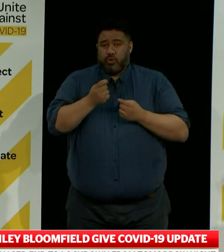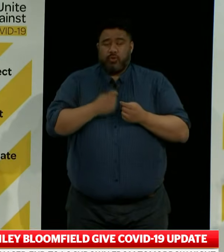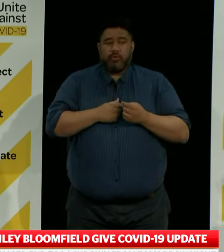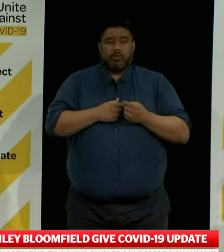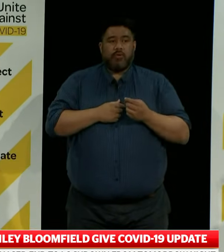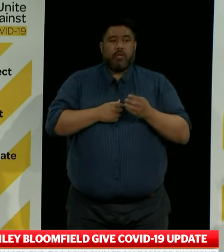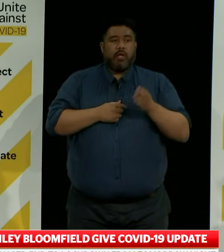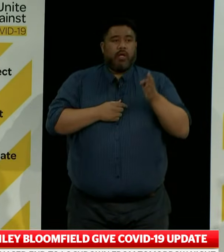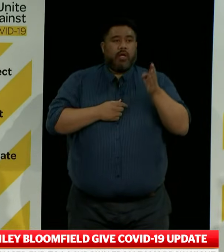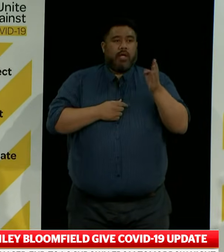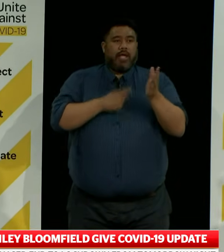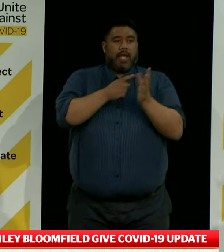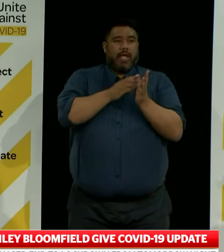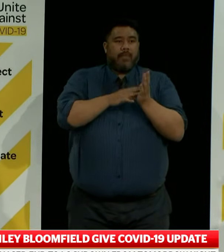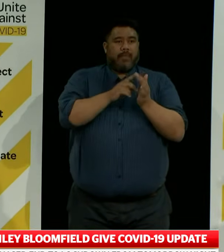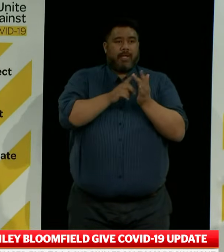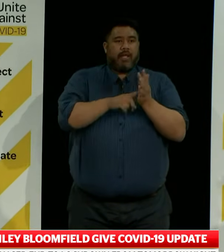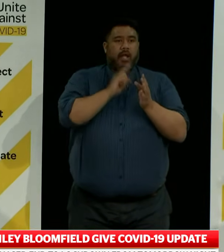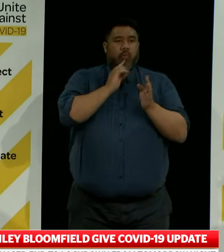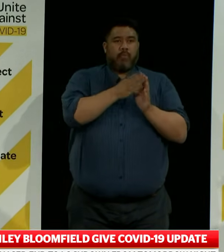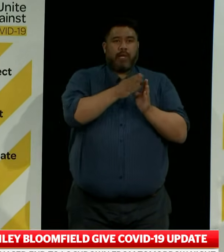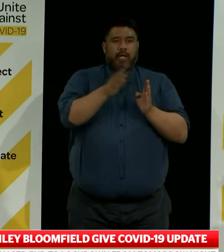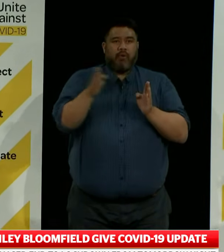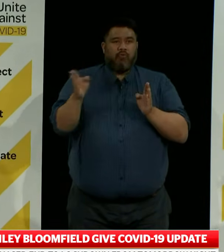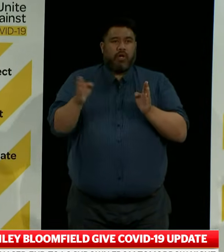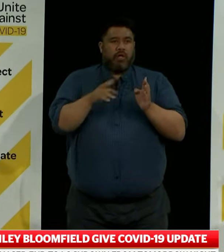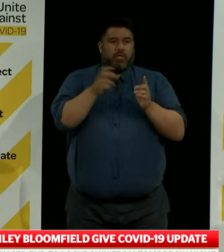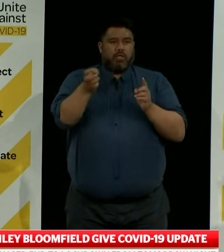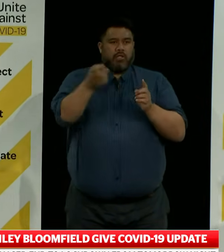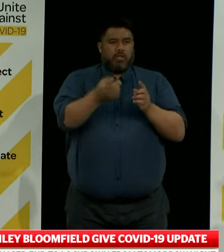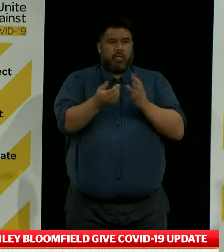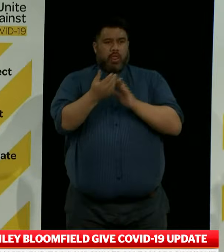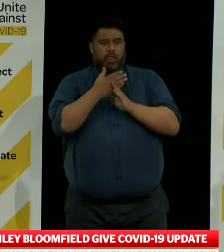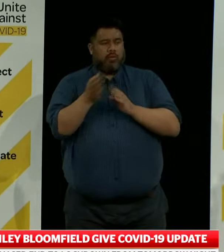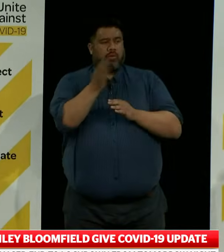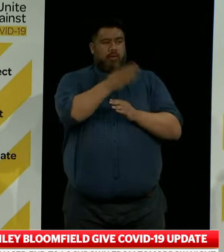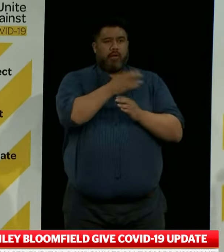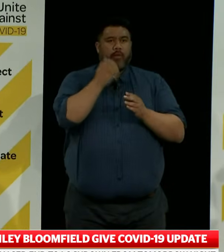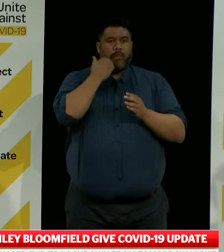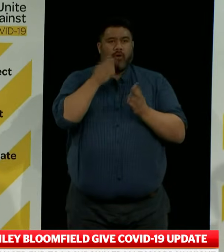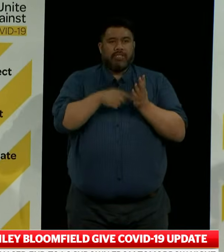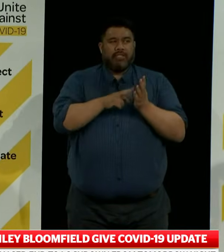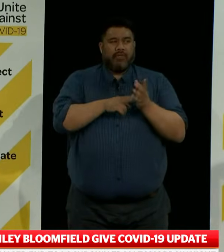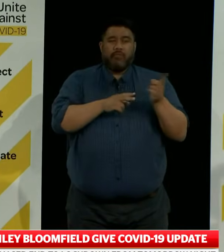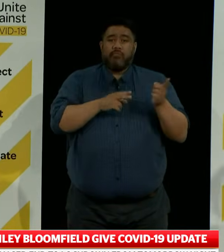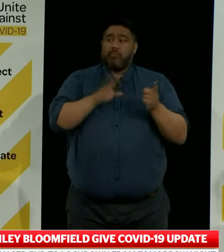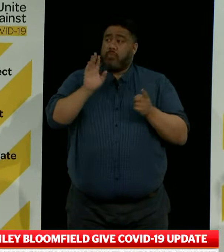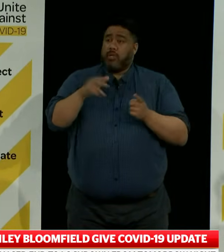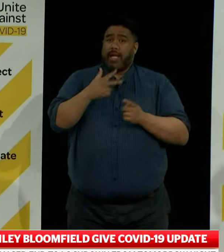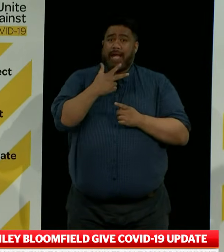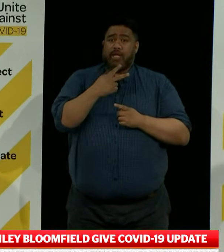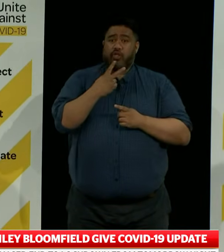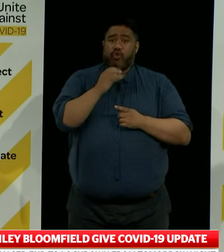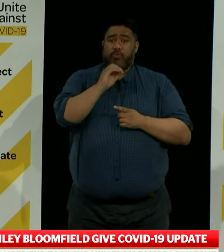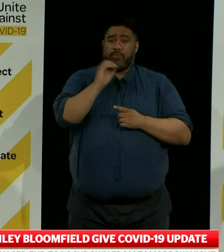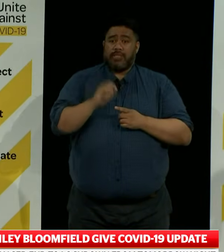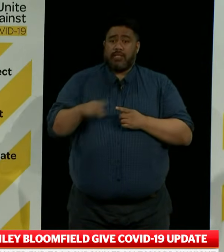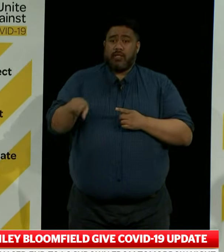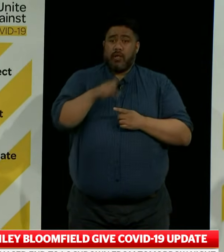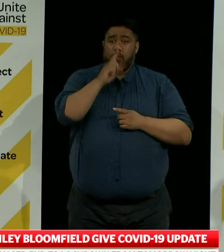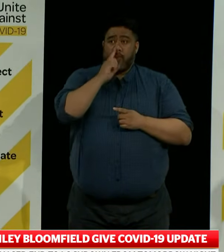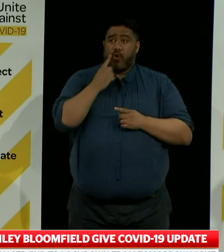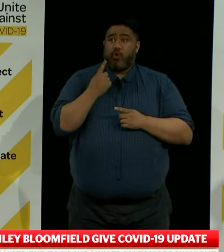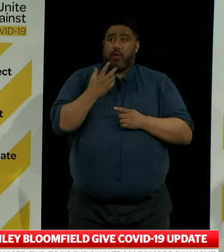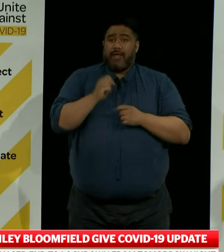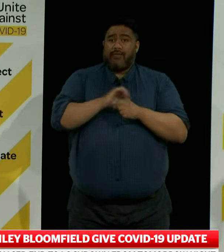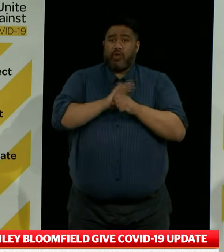a little bit sneaky. I did say I'd keep panning around. I'm going to come to Māori TV. Prime Minister, 82% of the current cases are Māori and